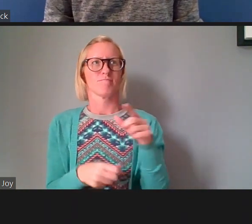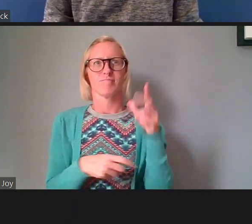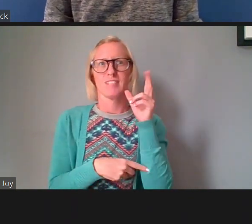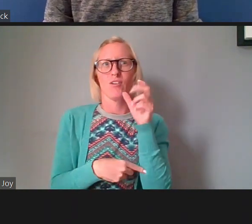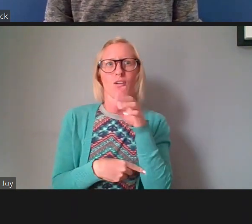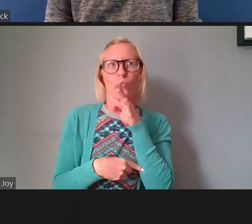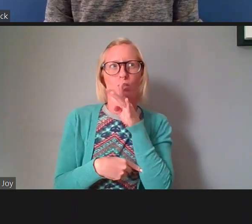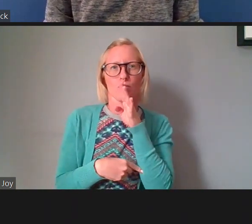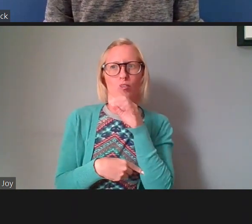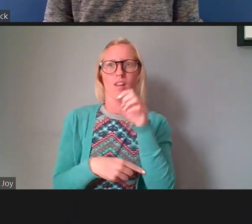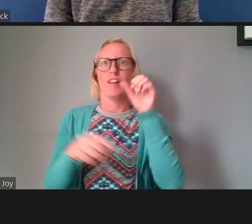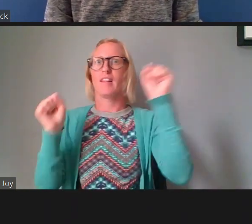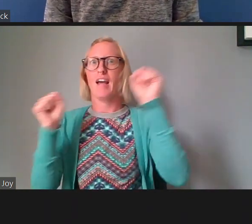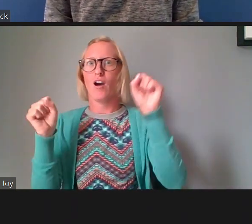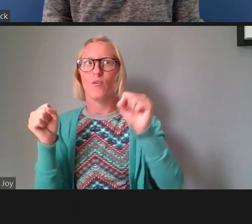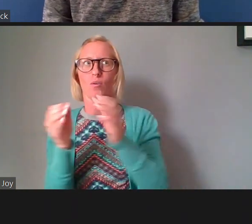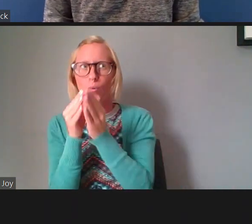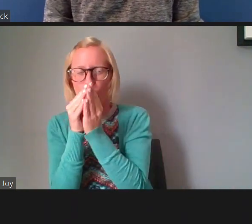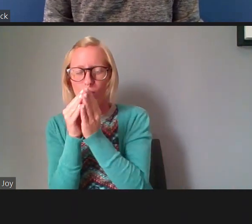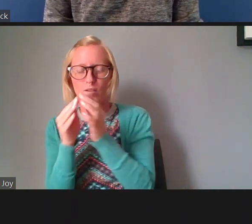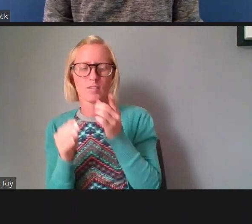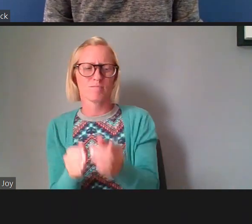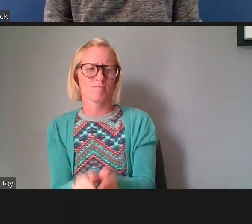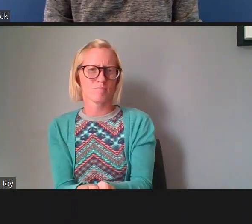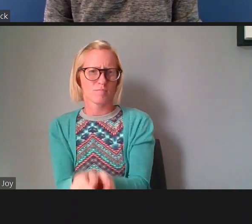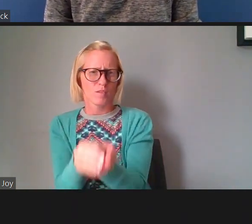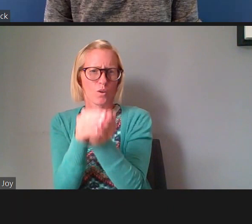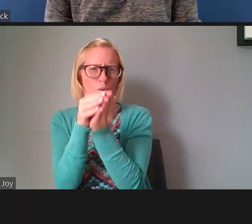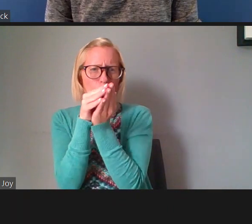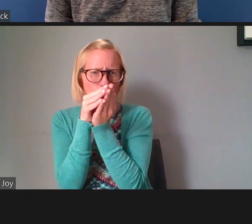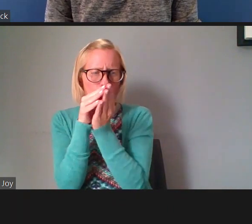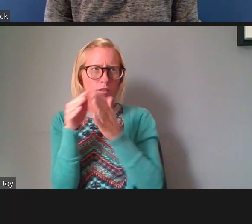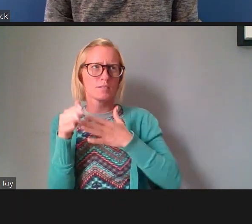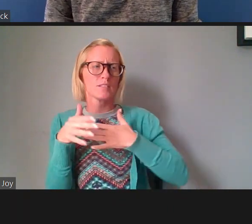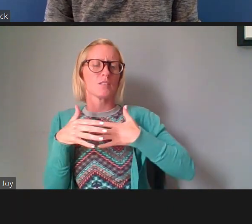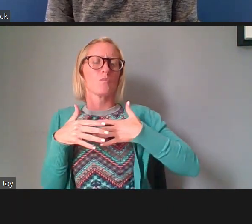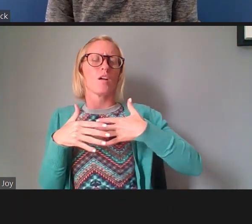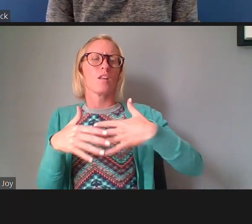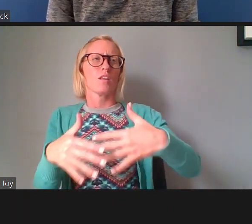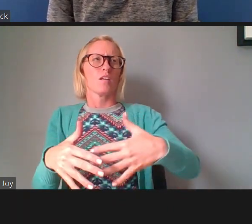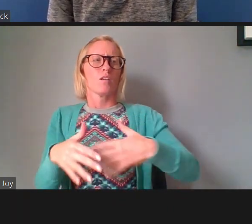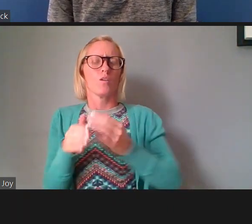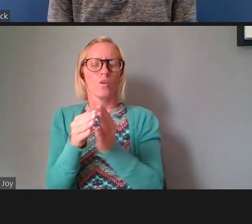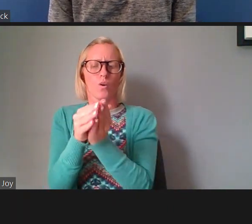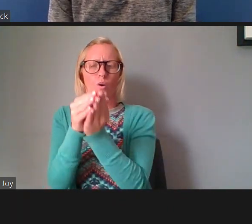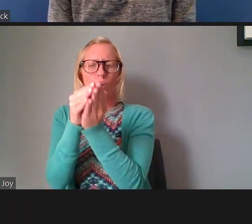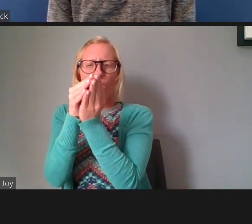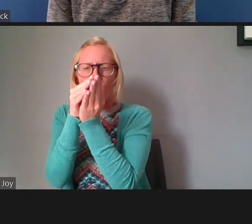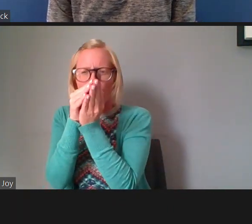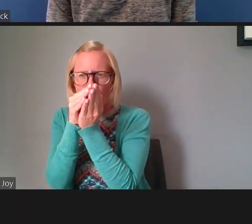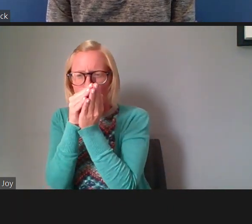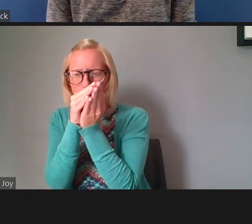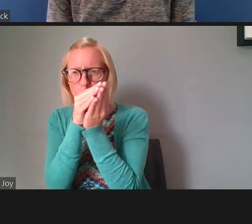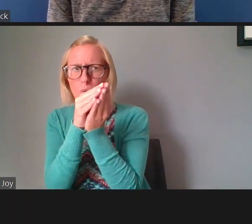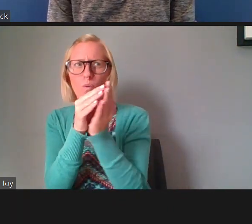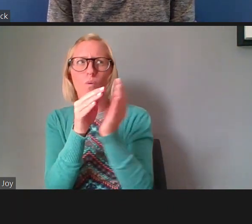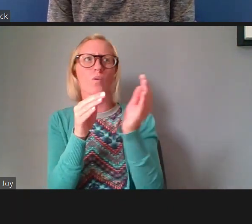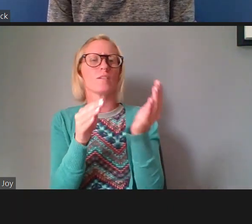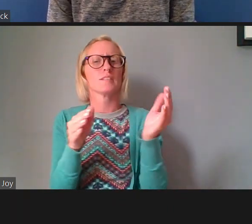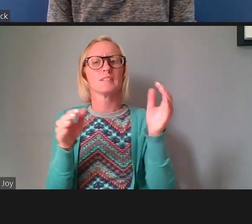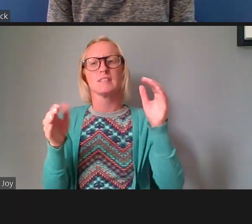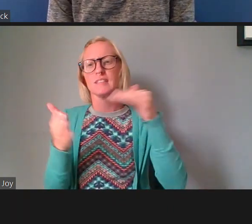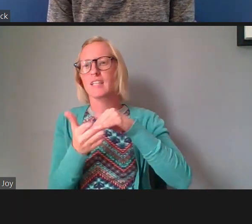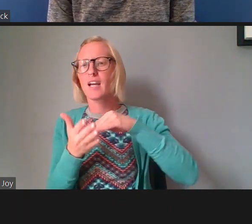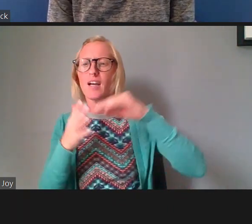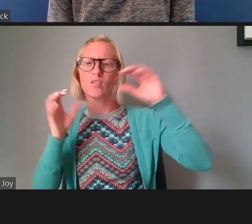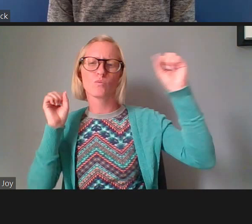boom. He laid the conch against his lips, took a deep breath, and blew once more. The note boomed again, and then,